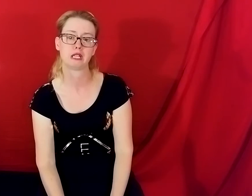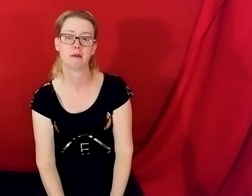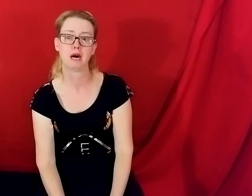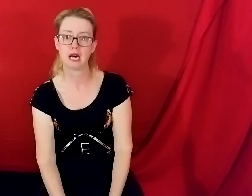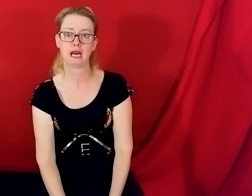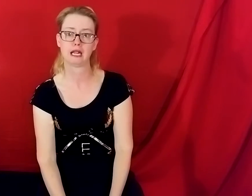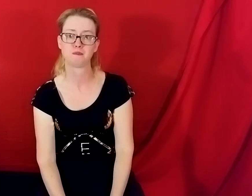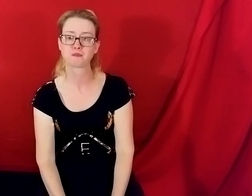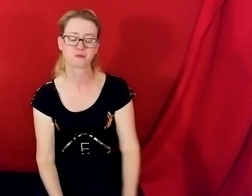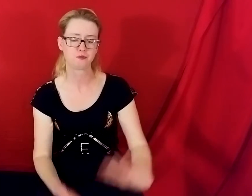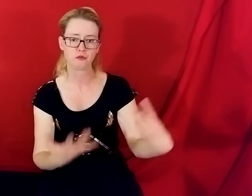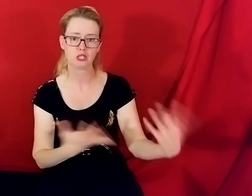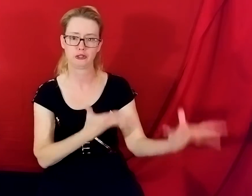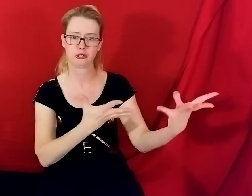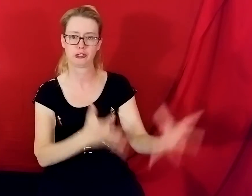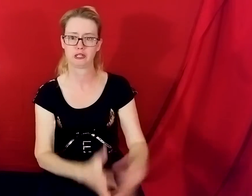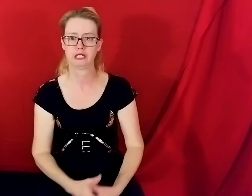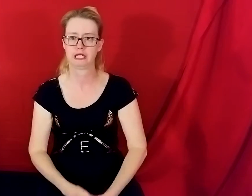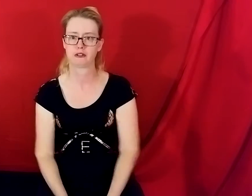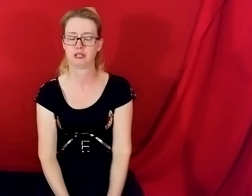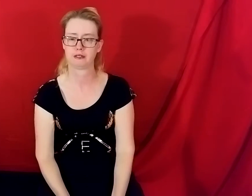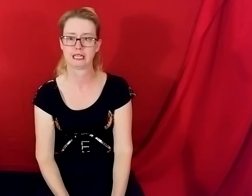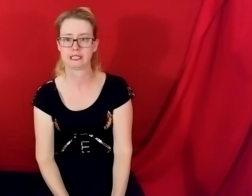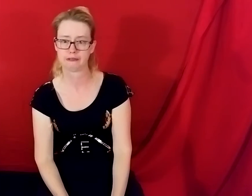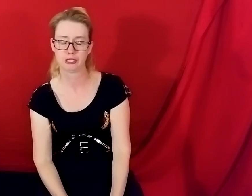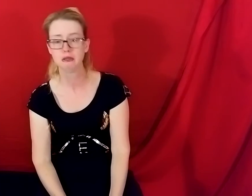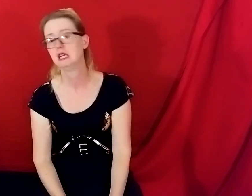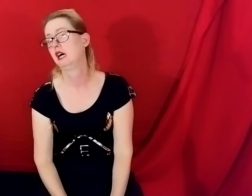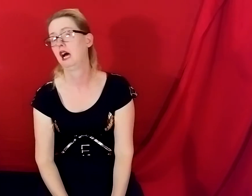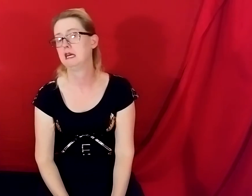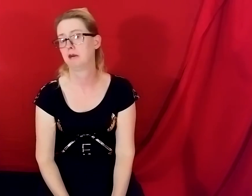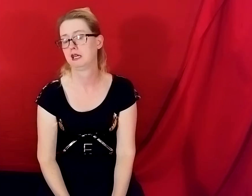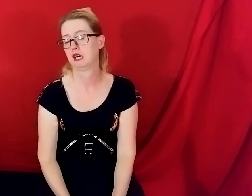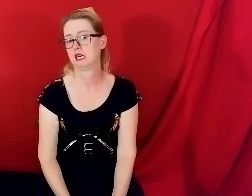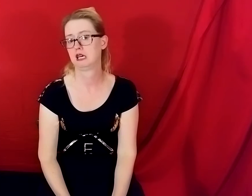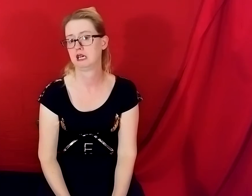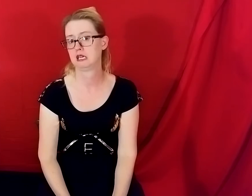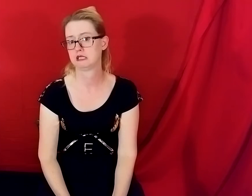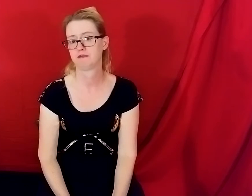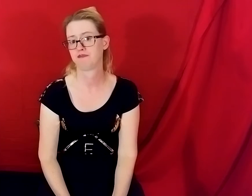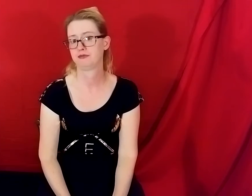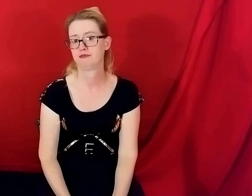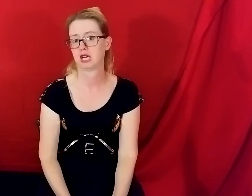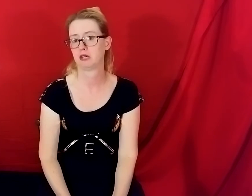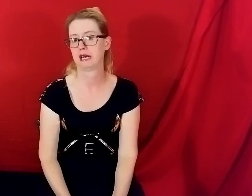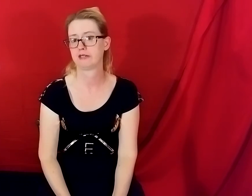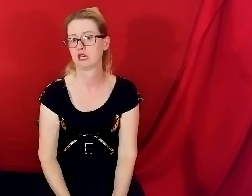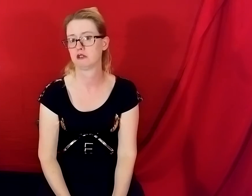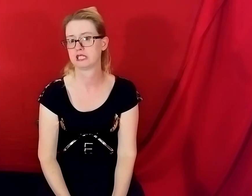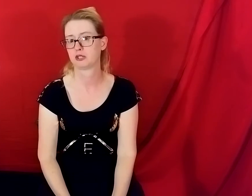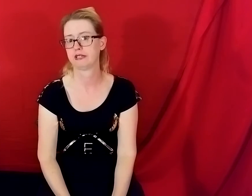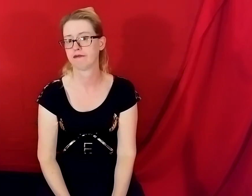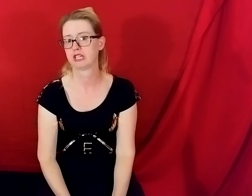my suggestion is good as i can give you i am uh uh i don't have the all the good effects and